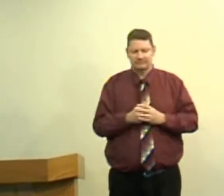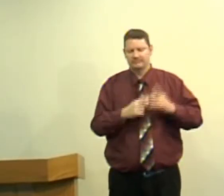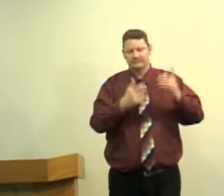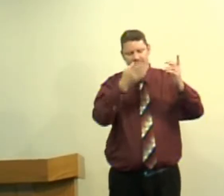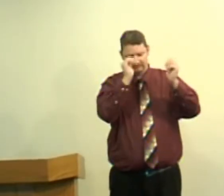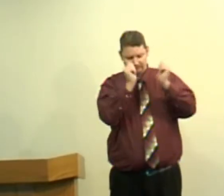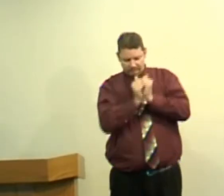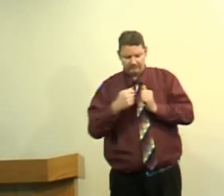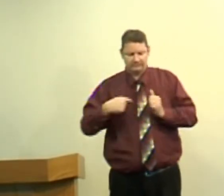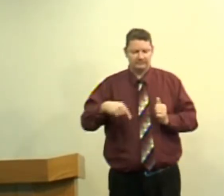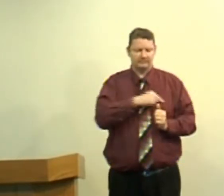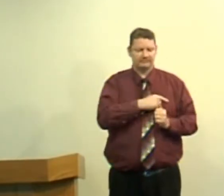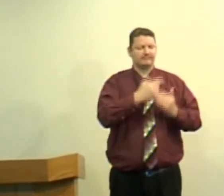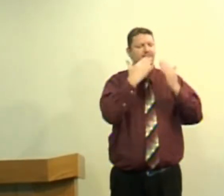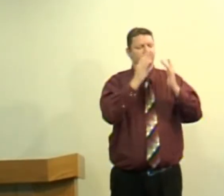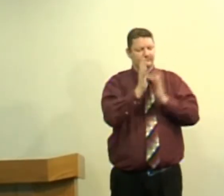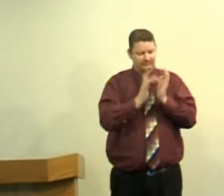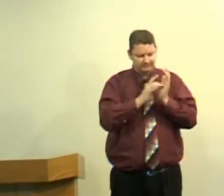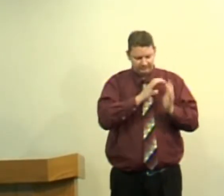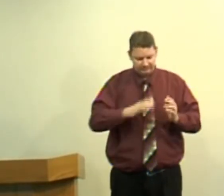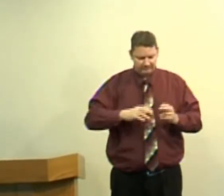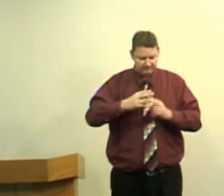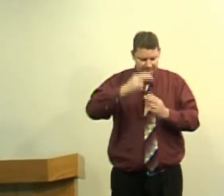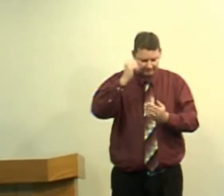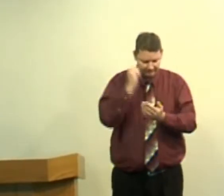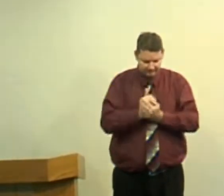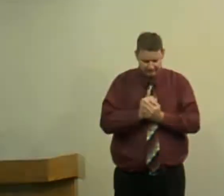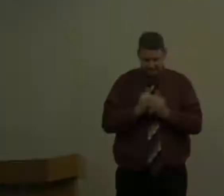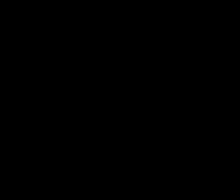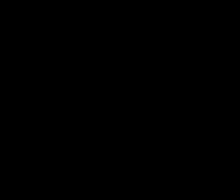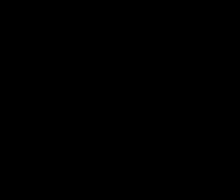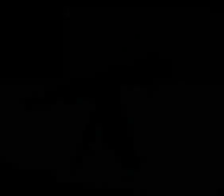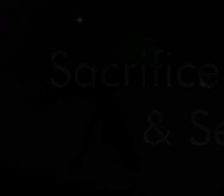we are to do with it as we go through this life. Thank you.